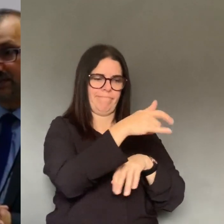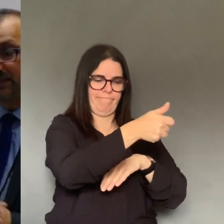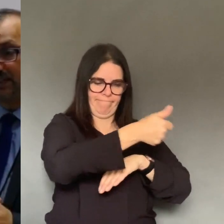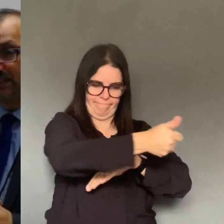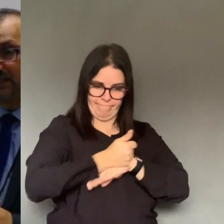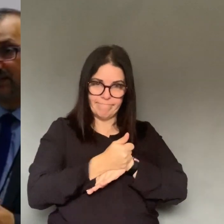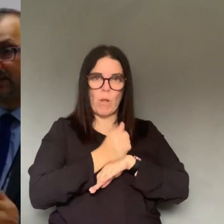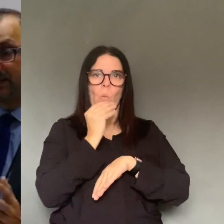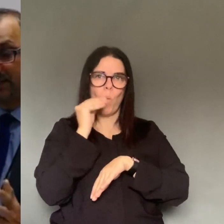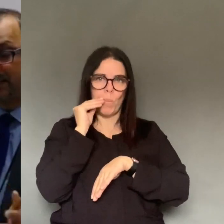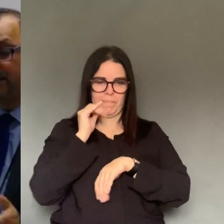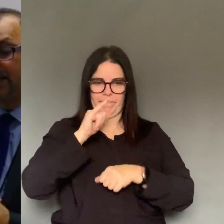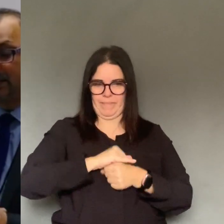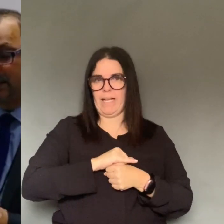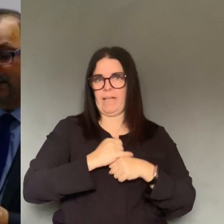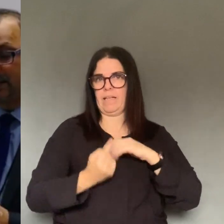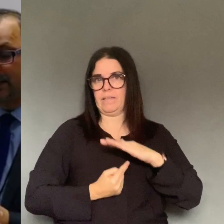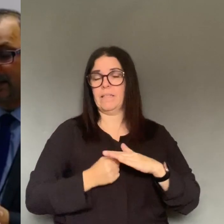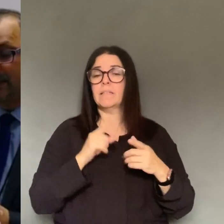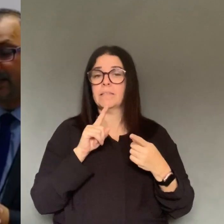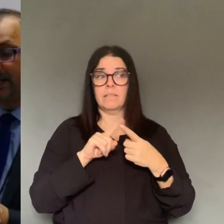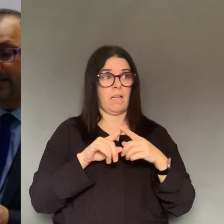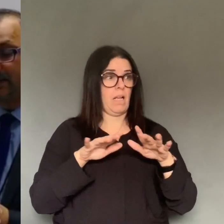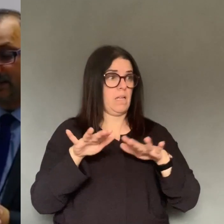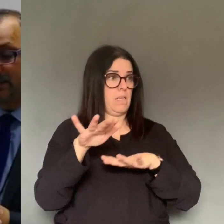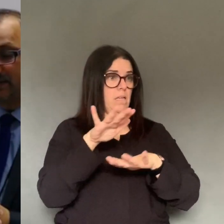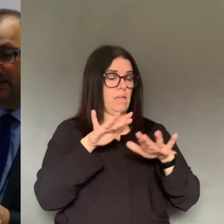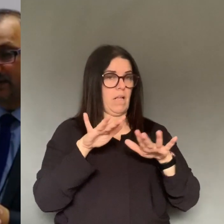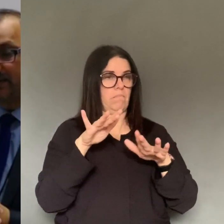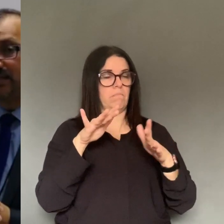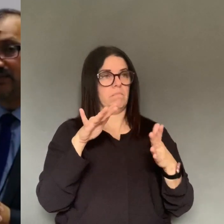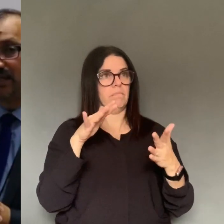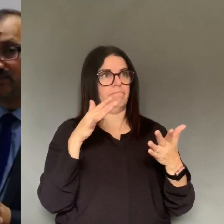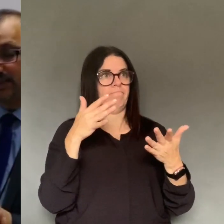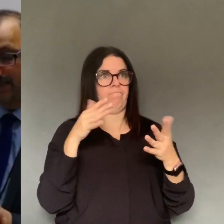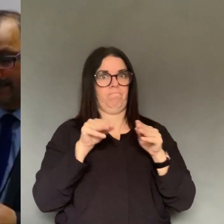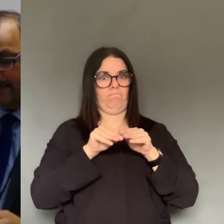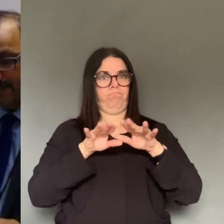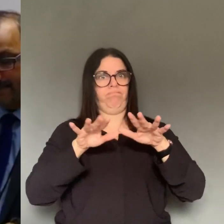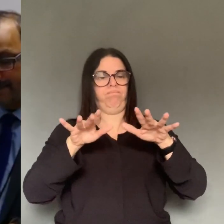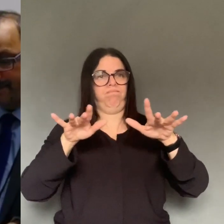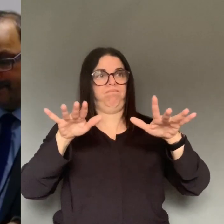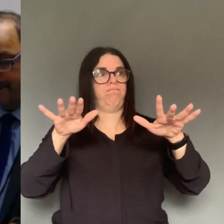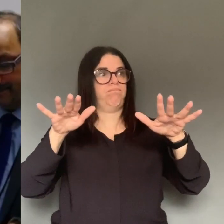until we get a better handle on this pandemic outbreak.